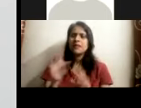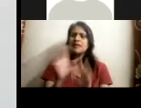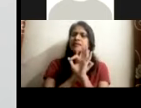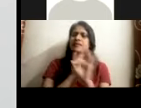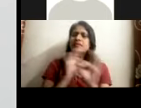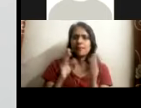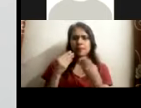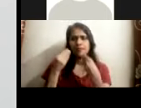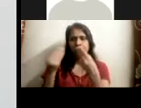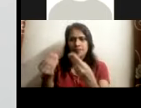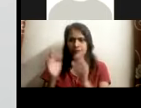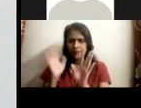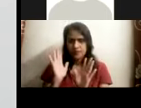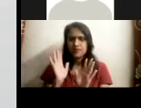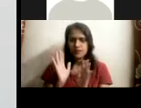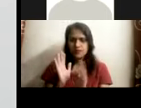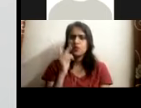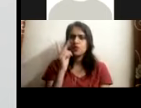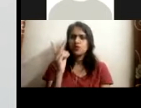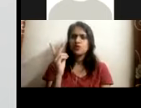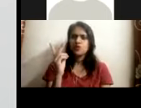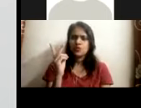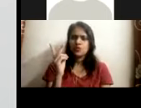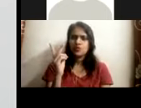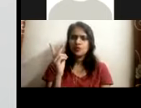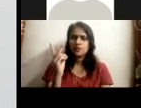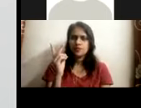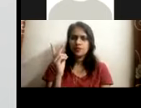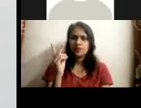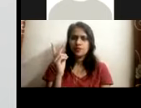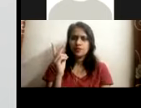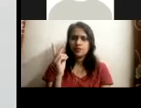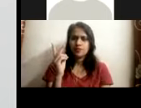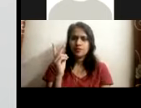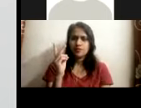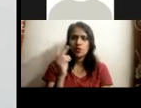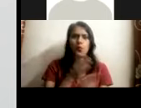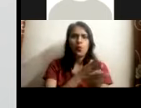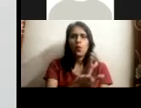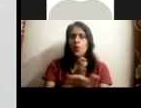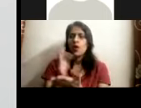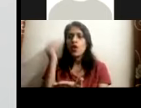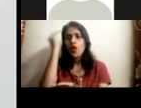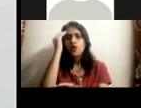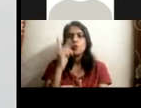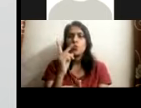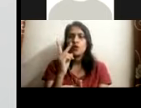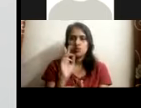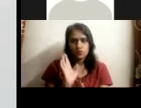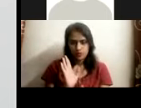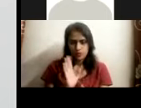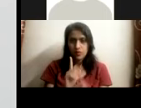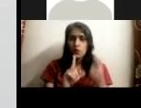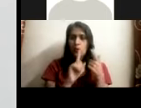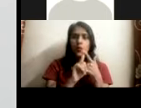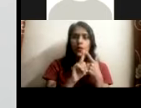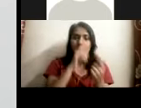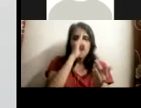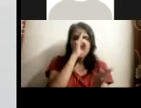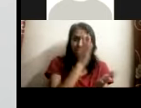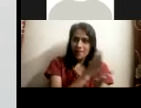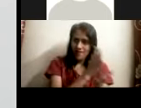two main branches to the theory of knowledge. One basically believes that